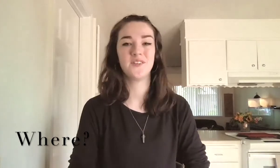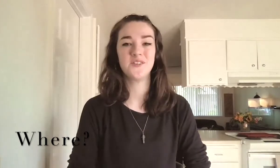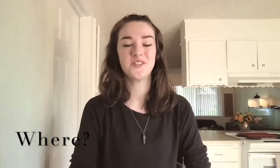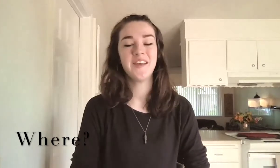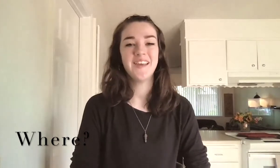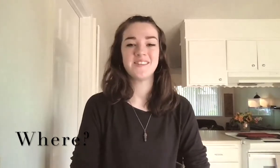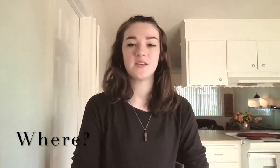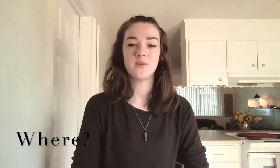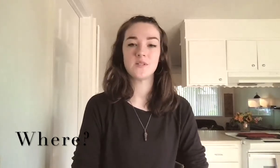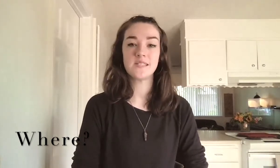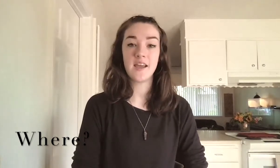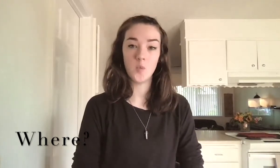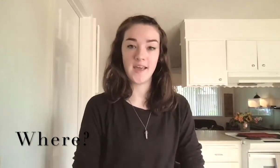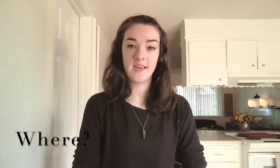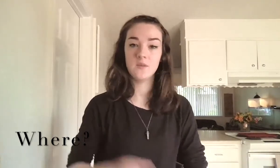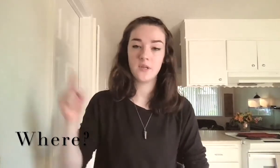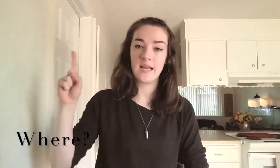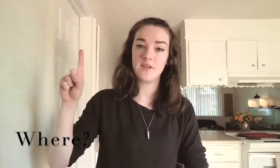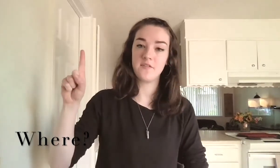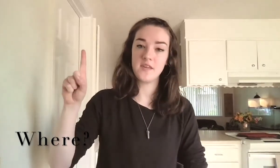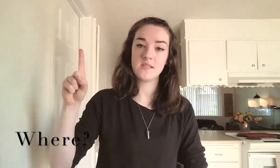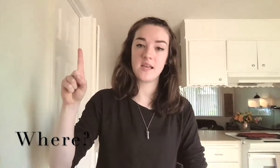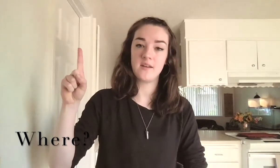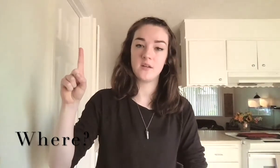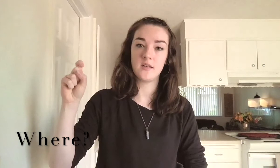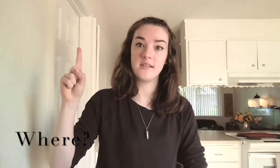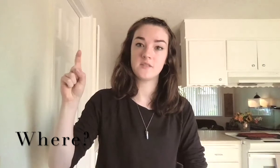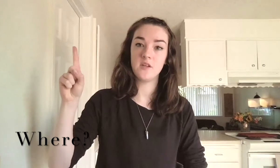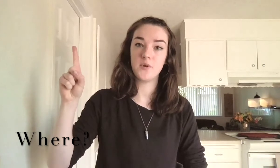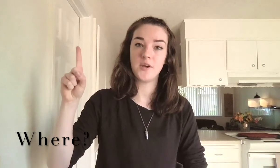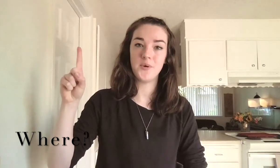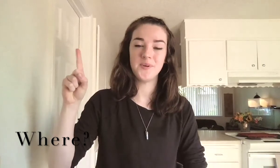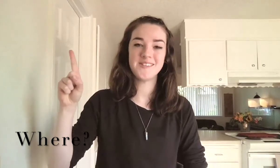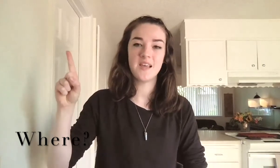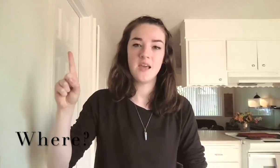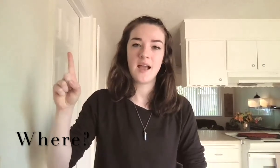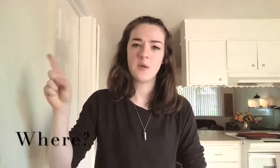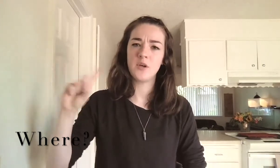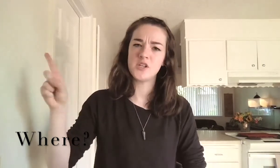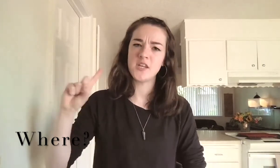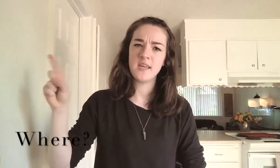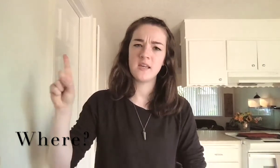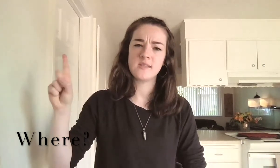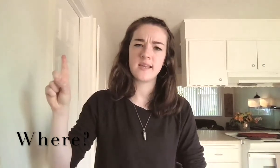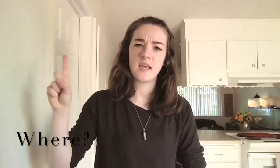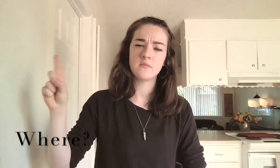lunch? So to sign where, we're going to have our fist and our index finger pointed upwards, and we're going to shake it and say